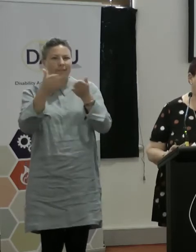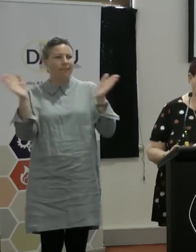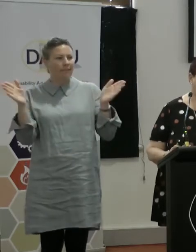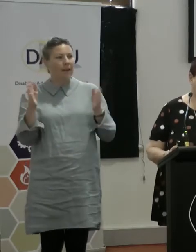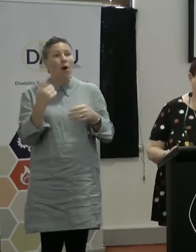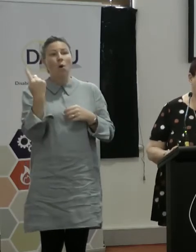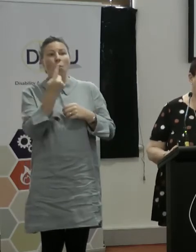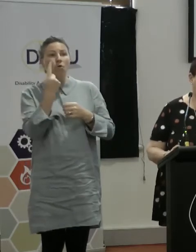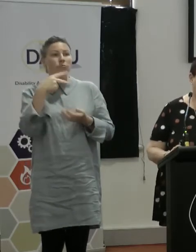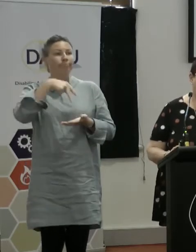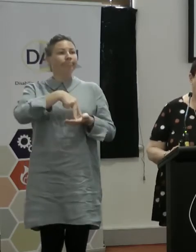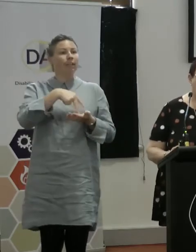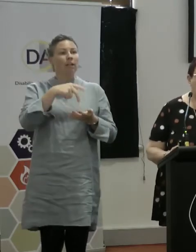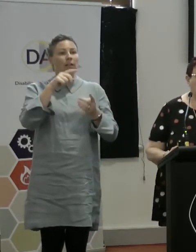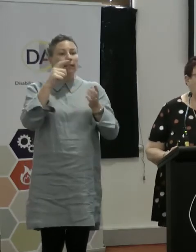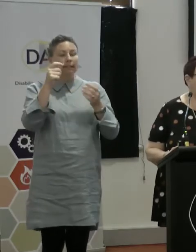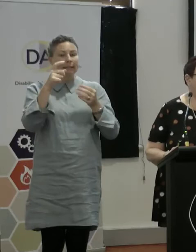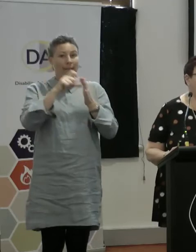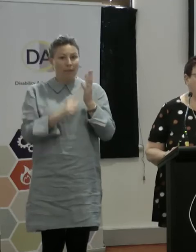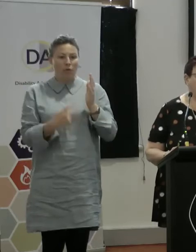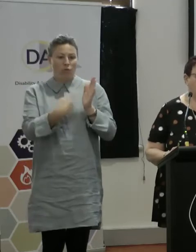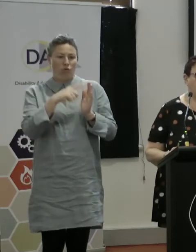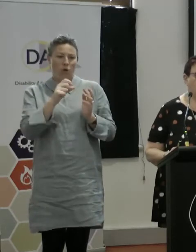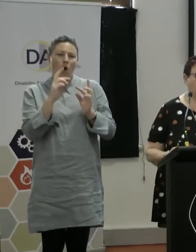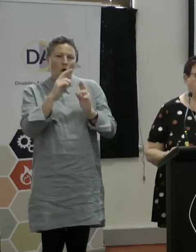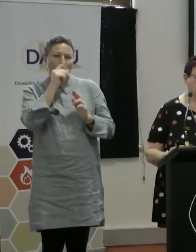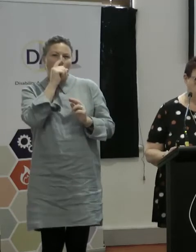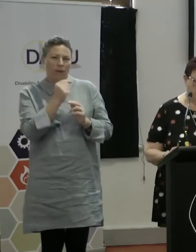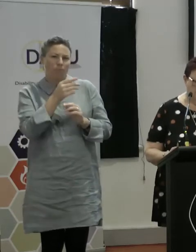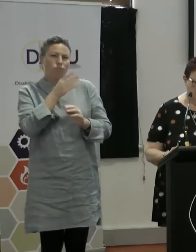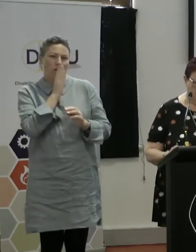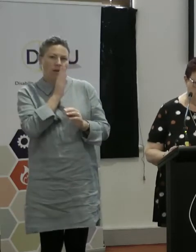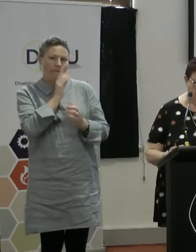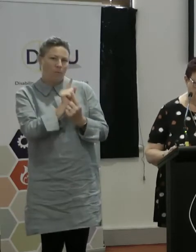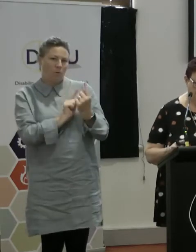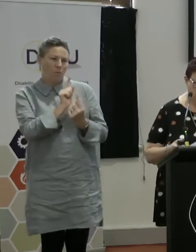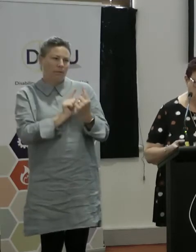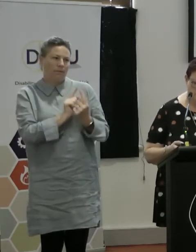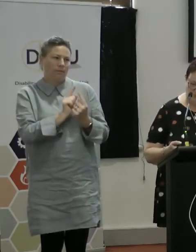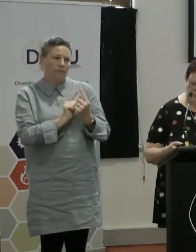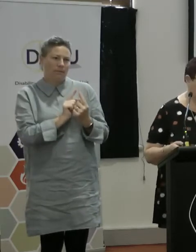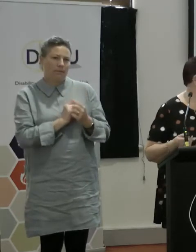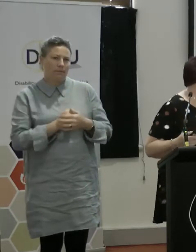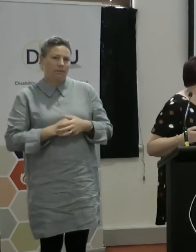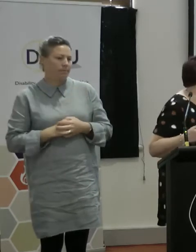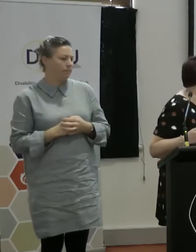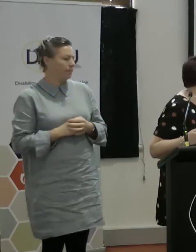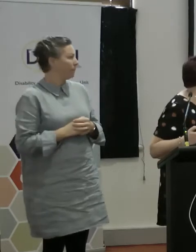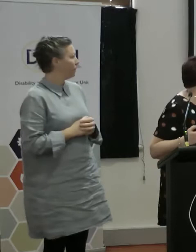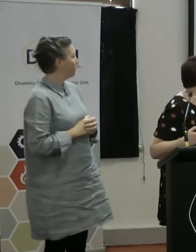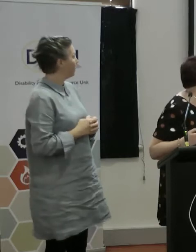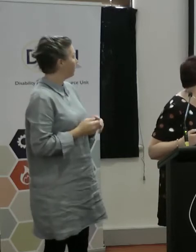Royal Commission, Disability Royal Commission, will have that opportunity to have private sessions.